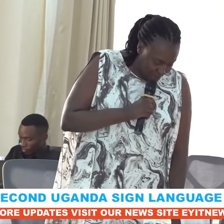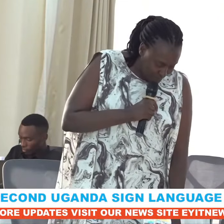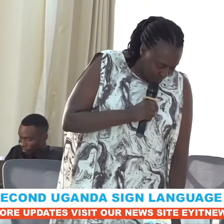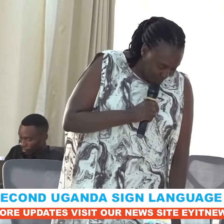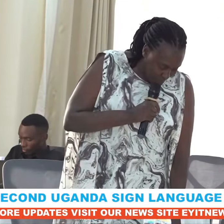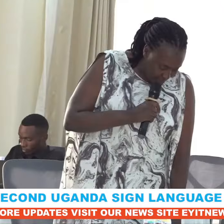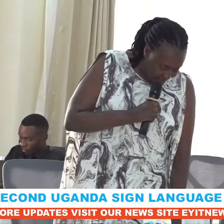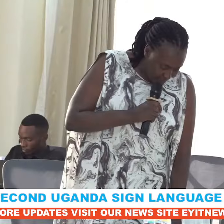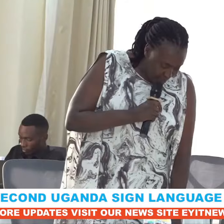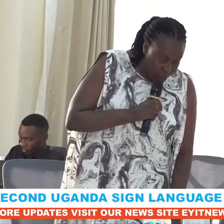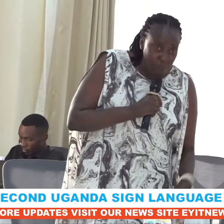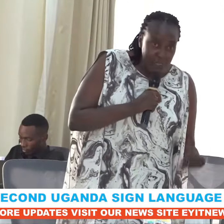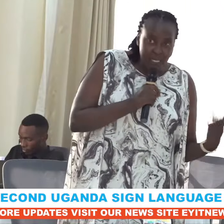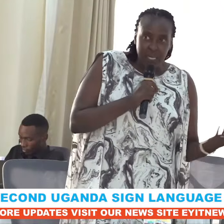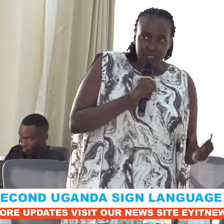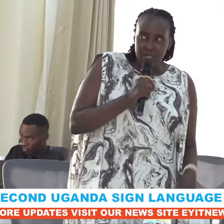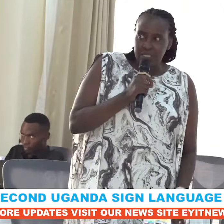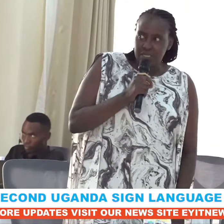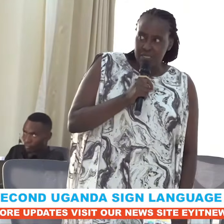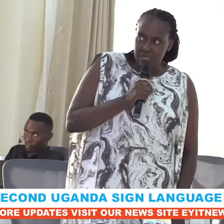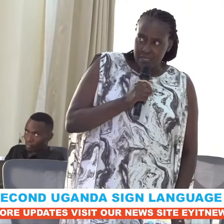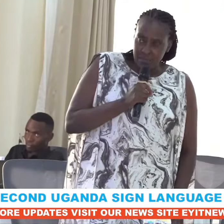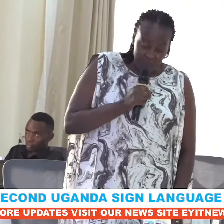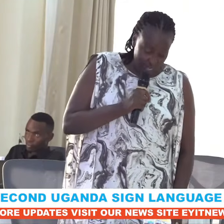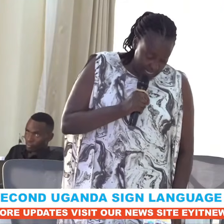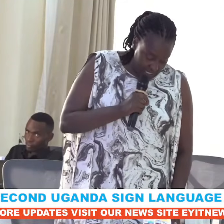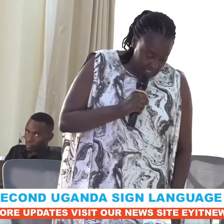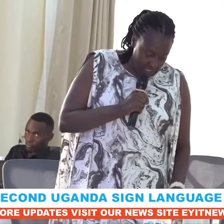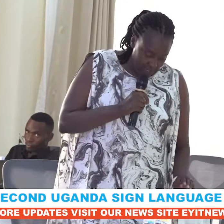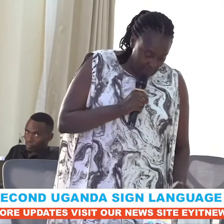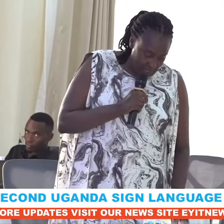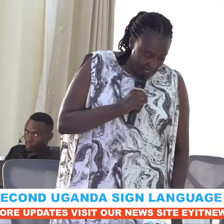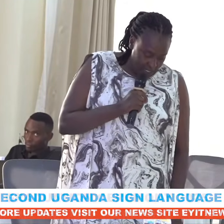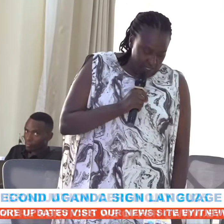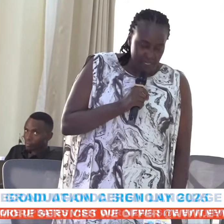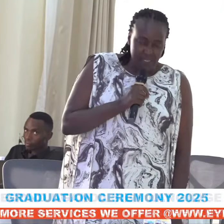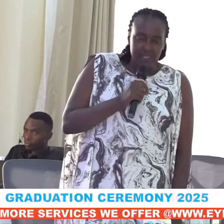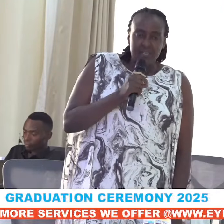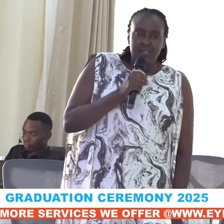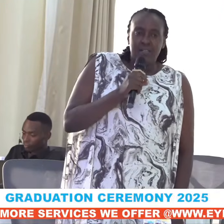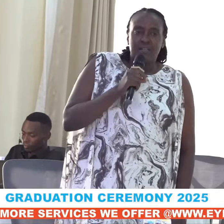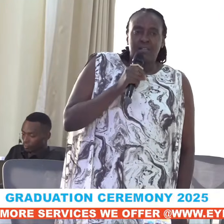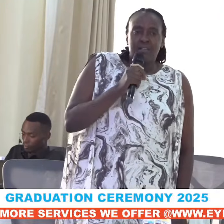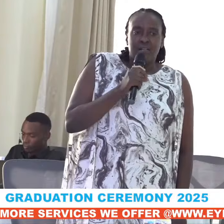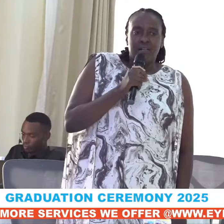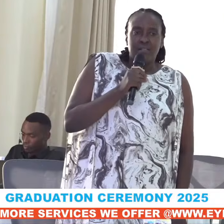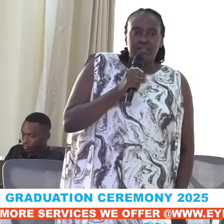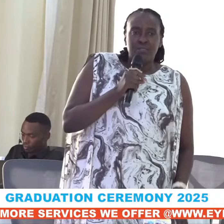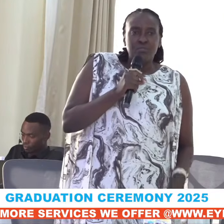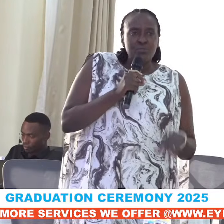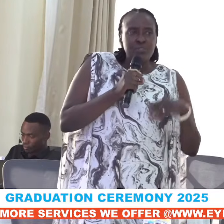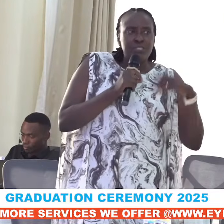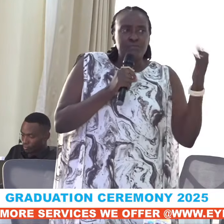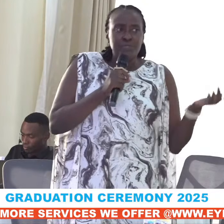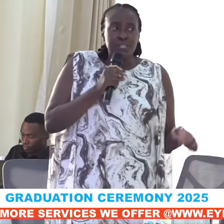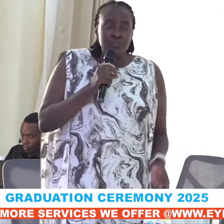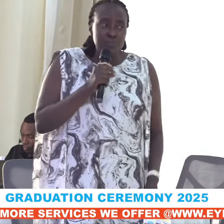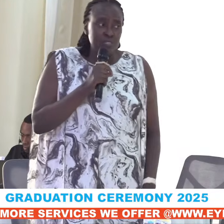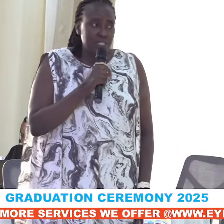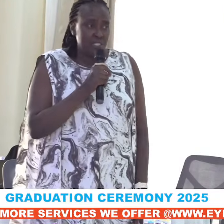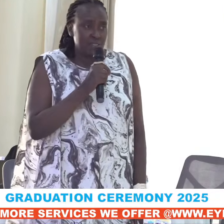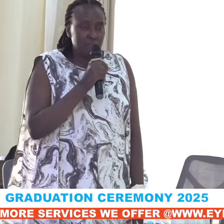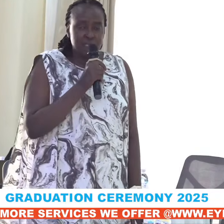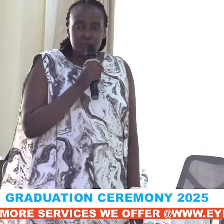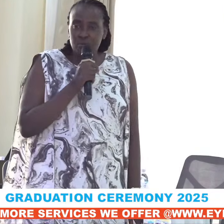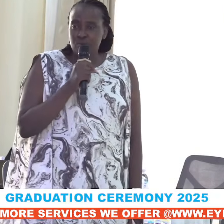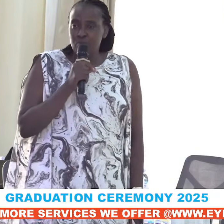And so for me, actually, this is a great event, and not only for the